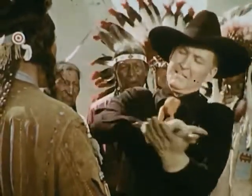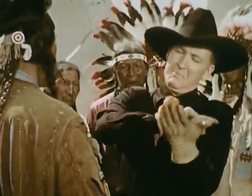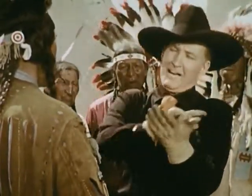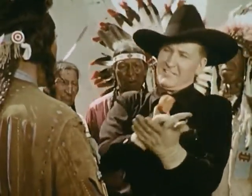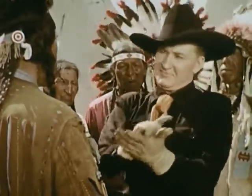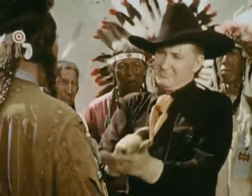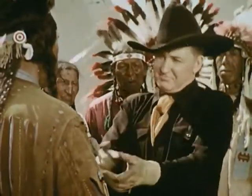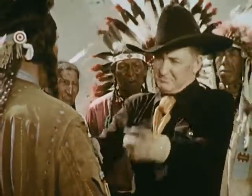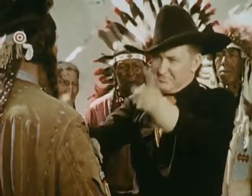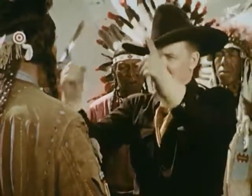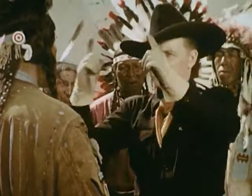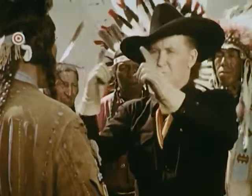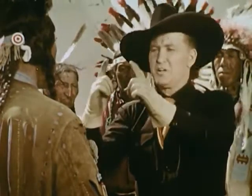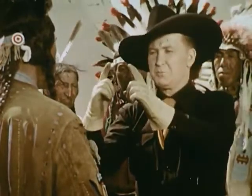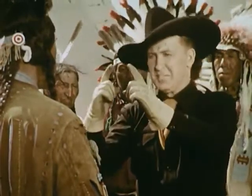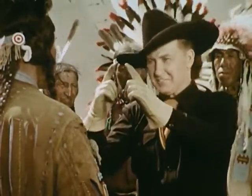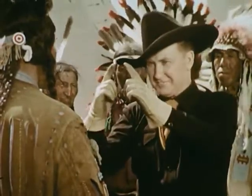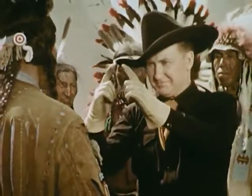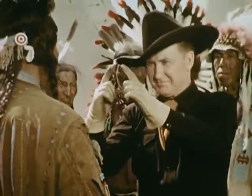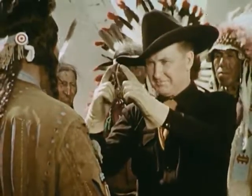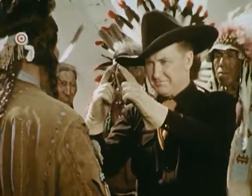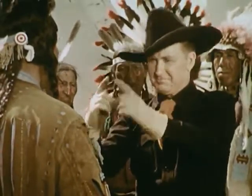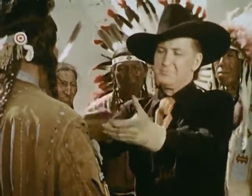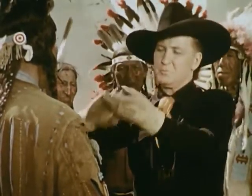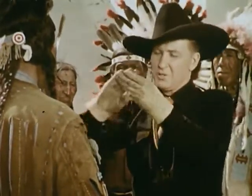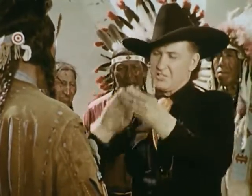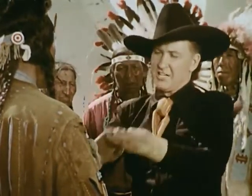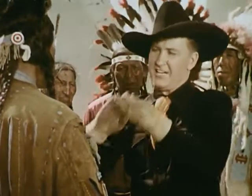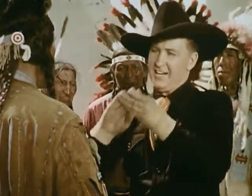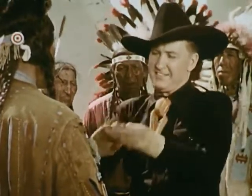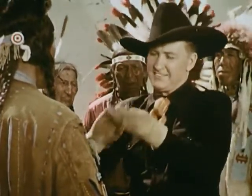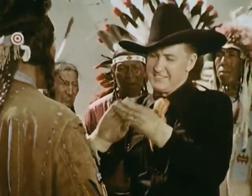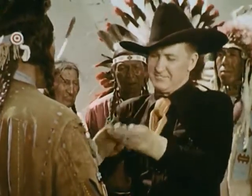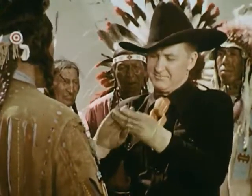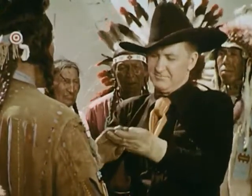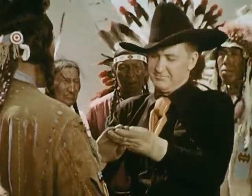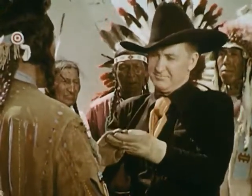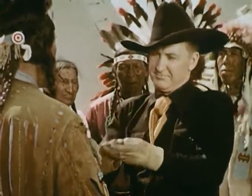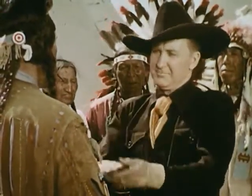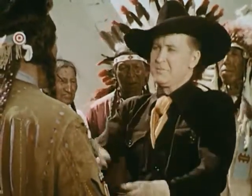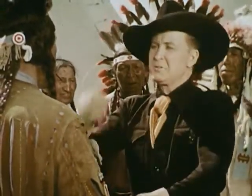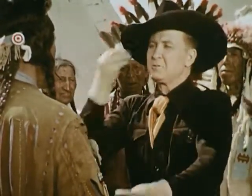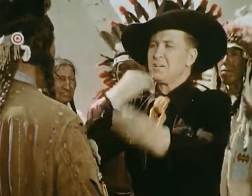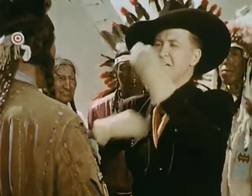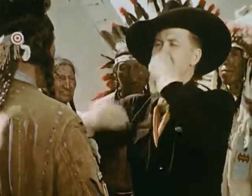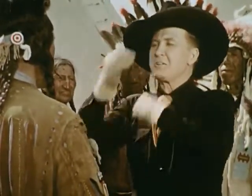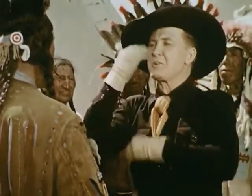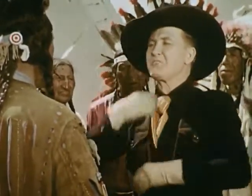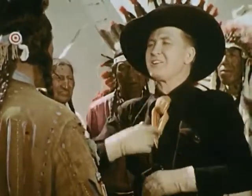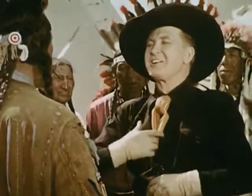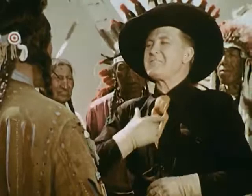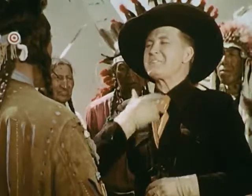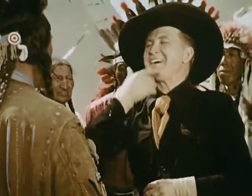I'll come back and we'll meet. We'll shake hands. We'll eat till we're filled up to